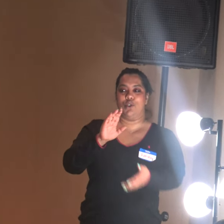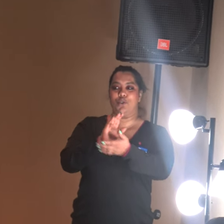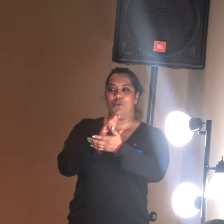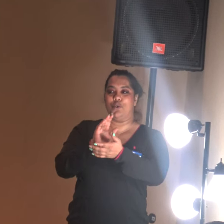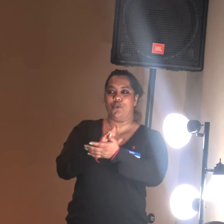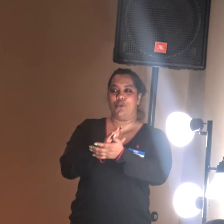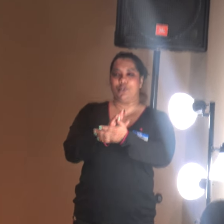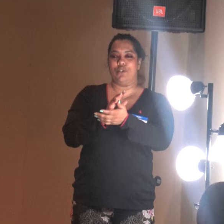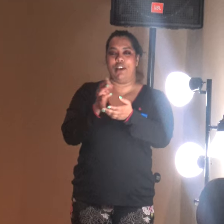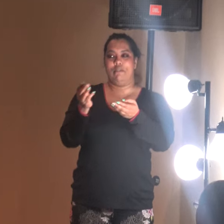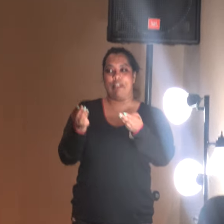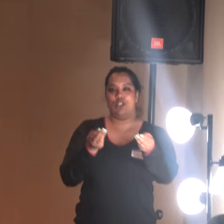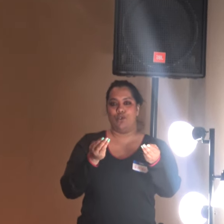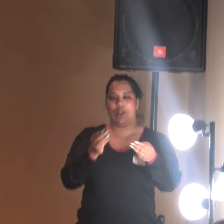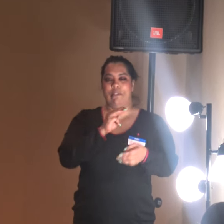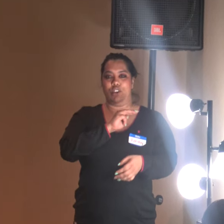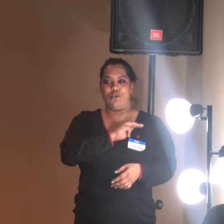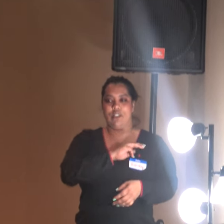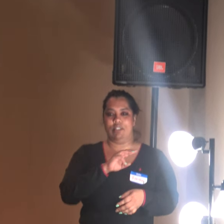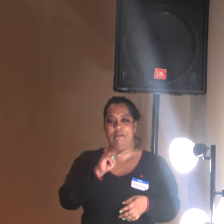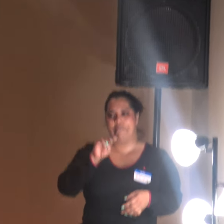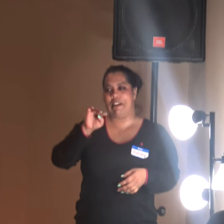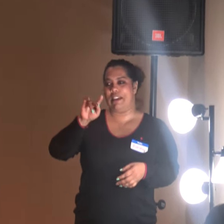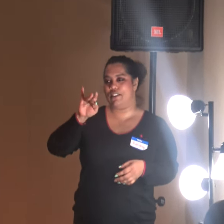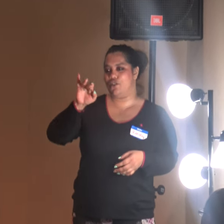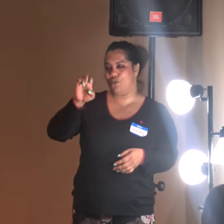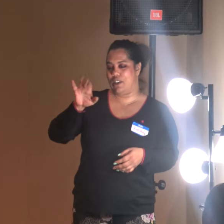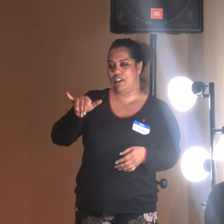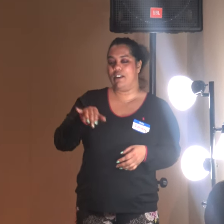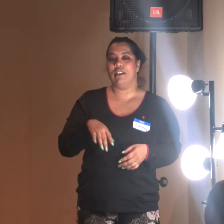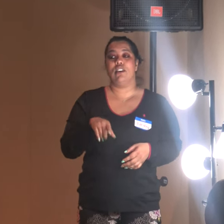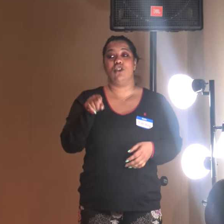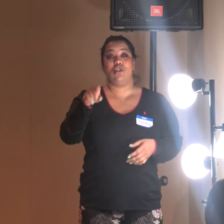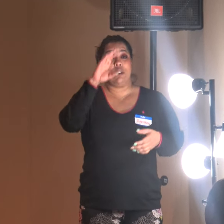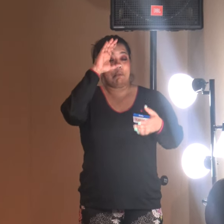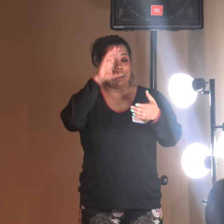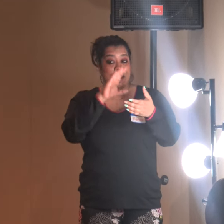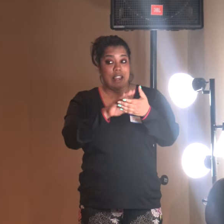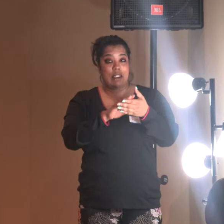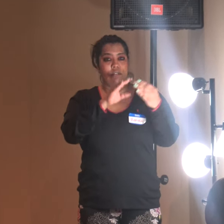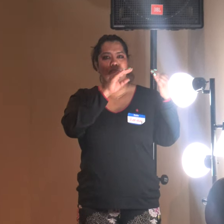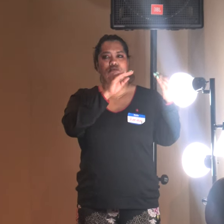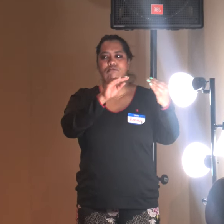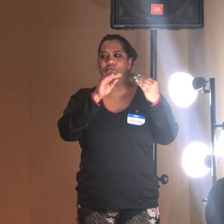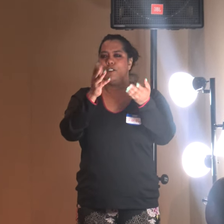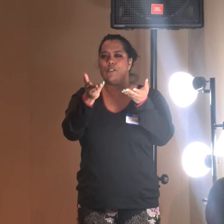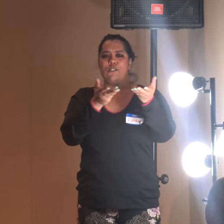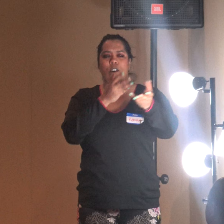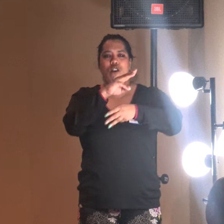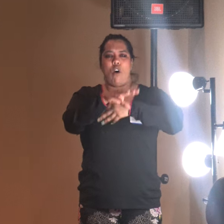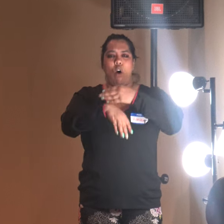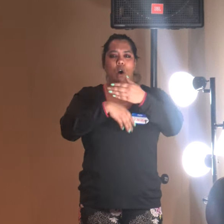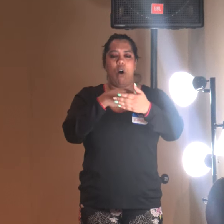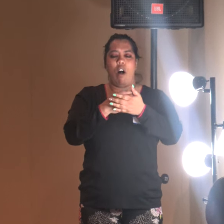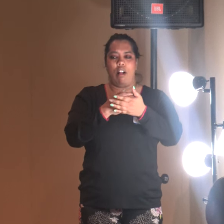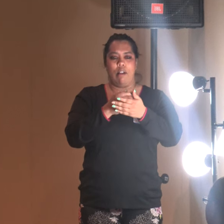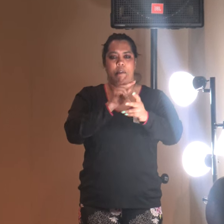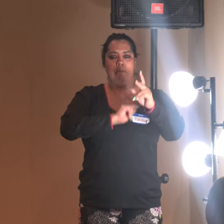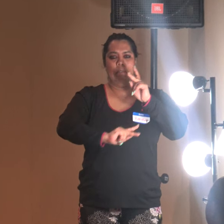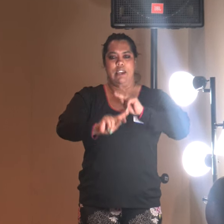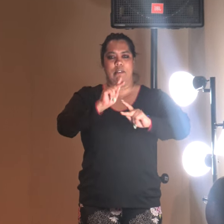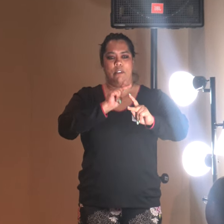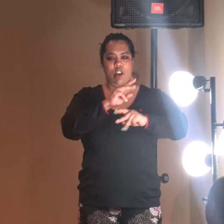Dianne believes that service to all mankind is the highest form of being. And she wants us to